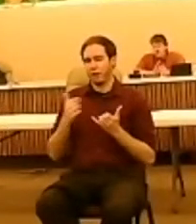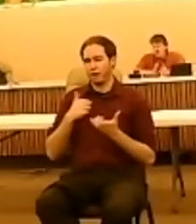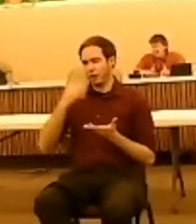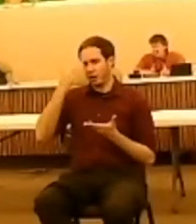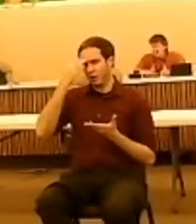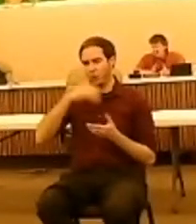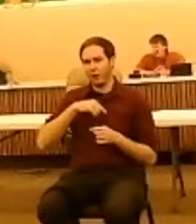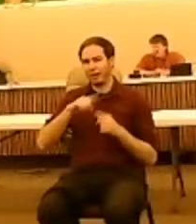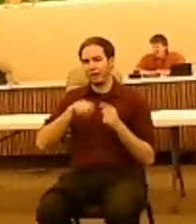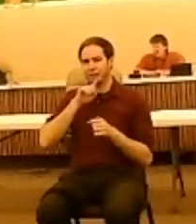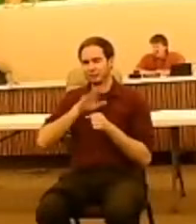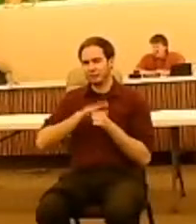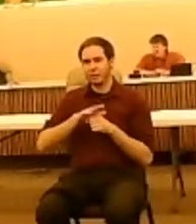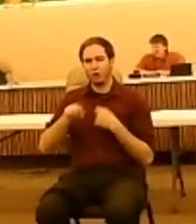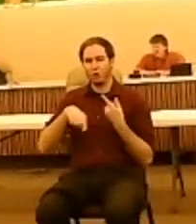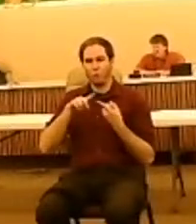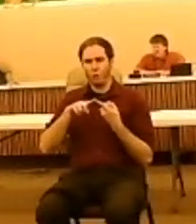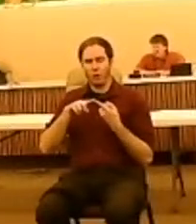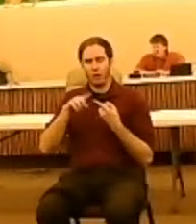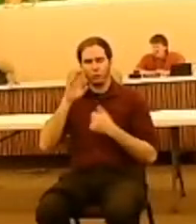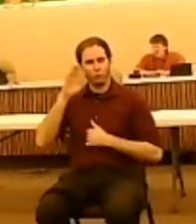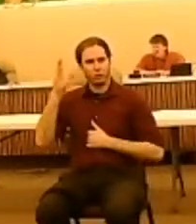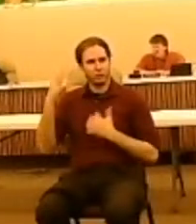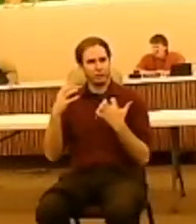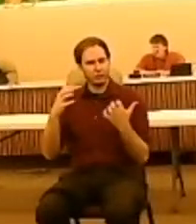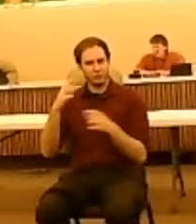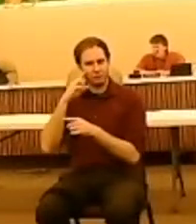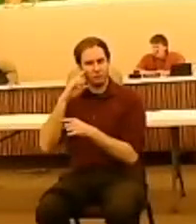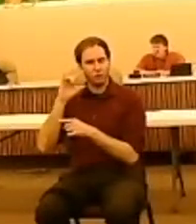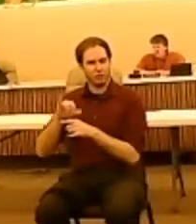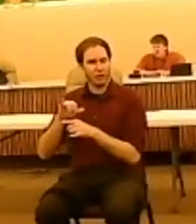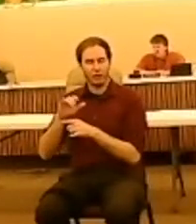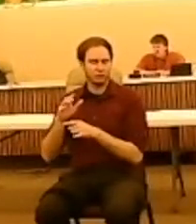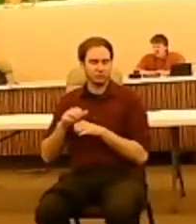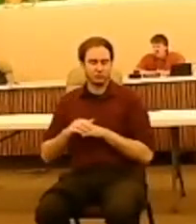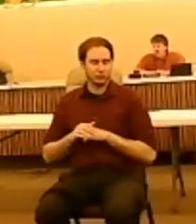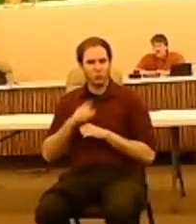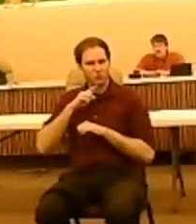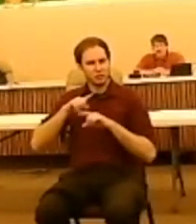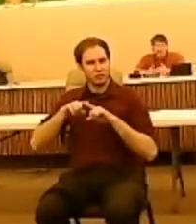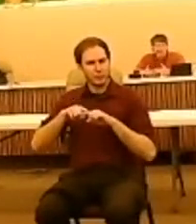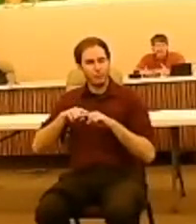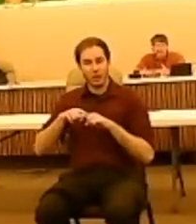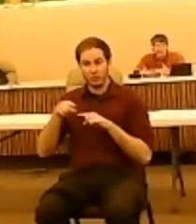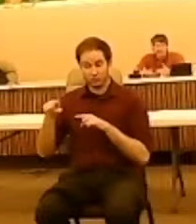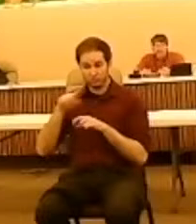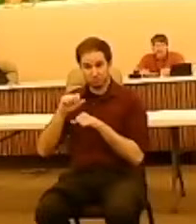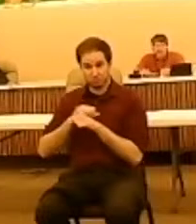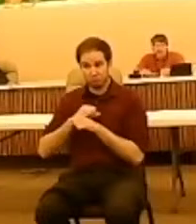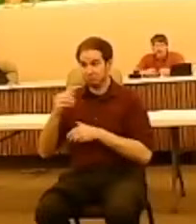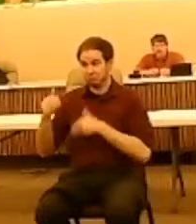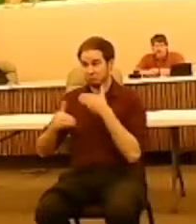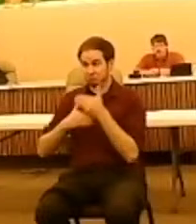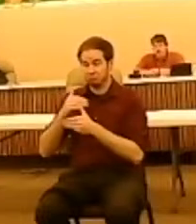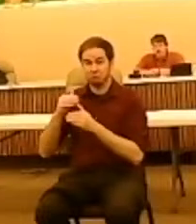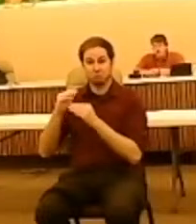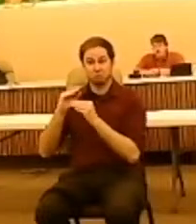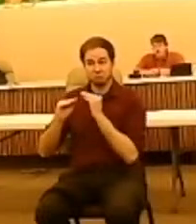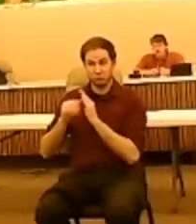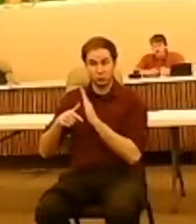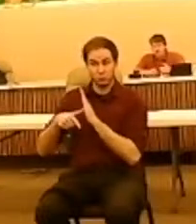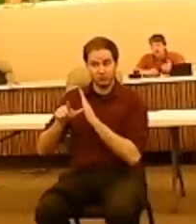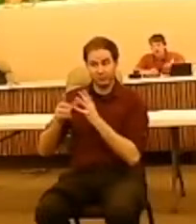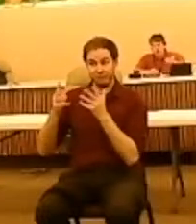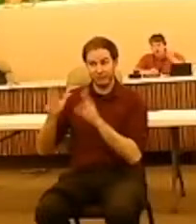can't say for certain that it's going to be on for the next meeting, but that will be dependent on how fast they can get the additional updated